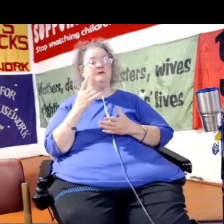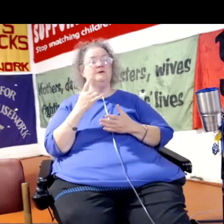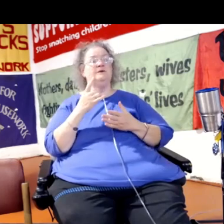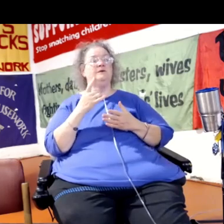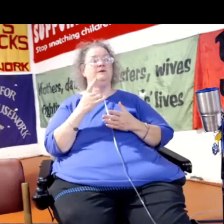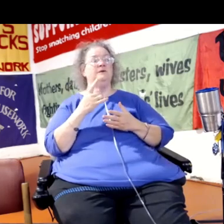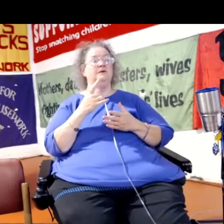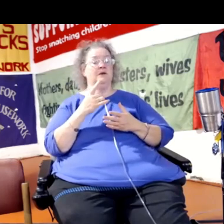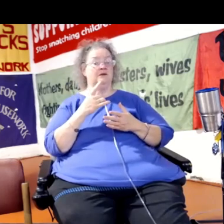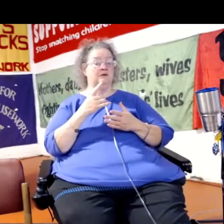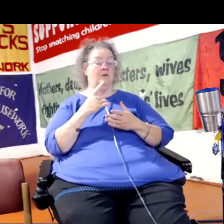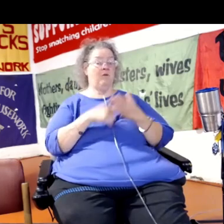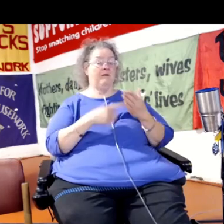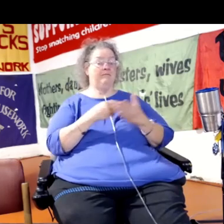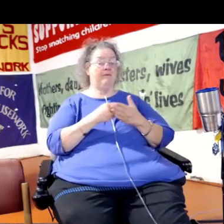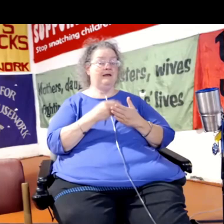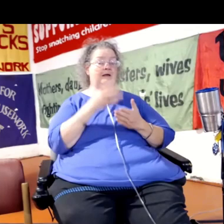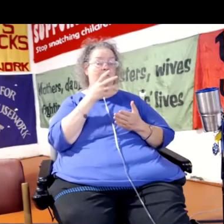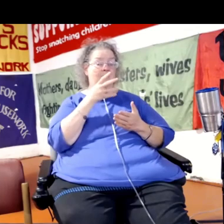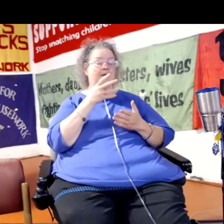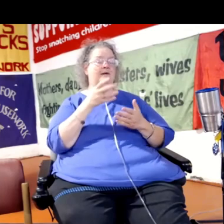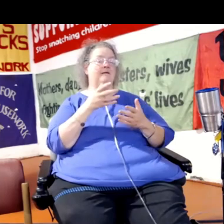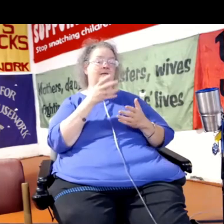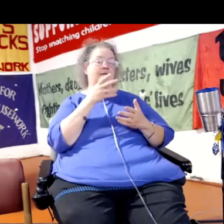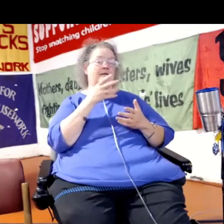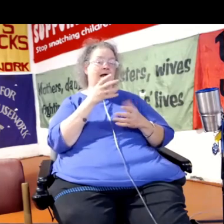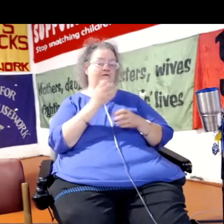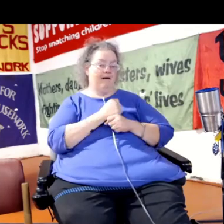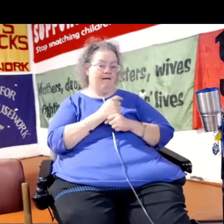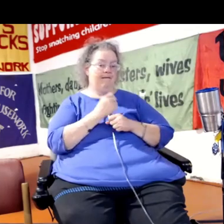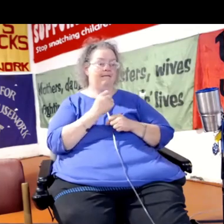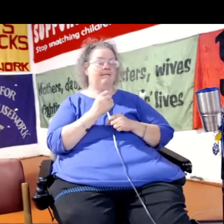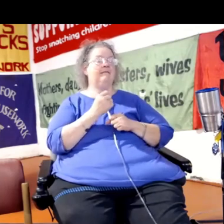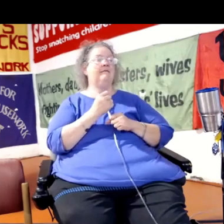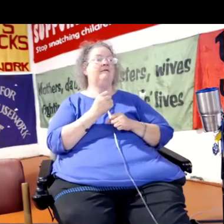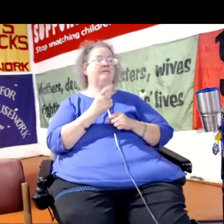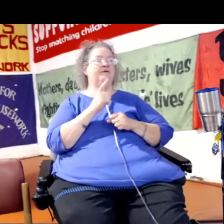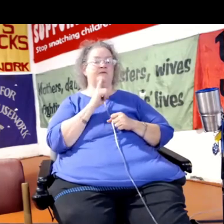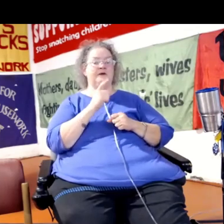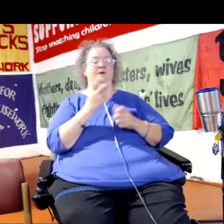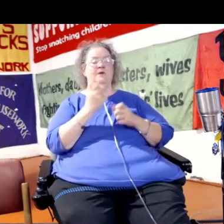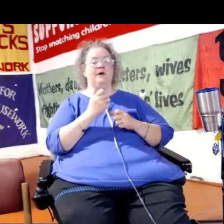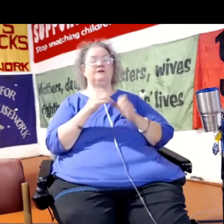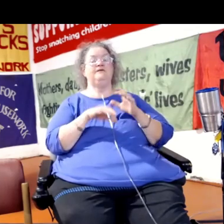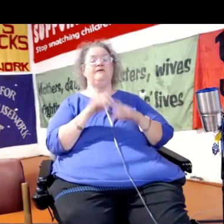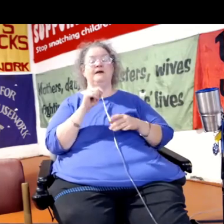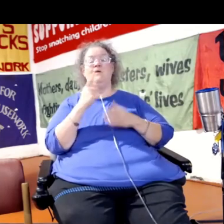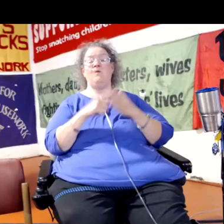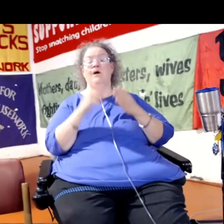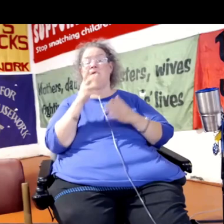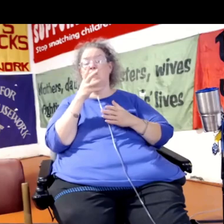money women have won for really quite a long time. We really wanted to find out, what women have won all over the